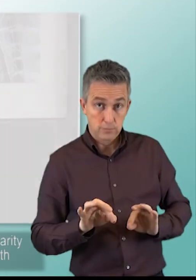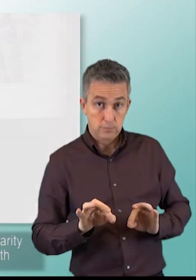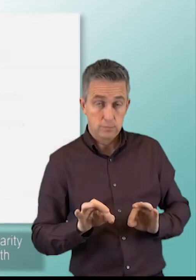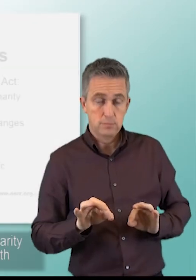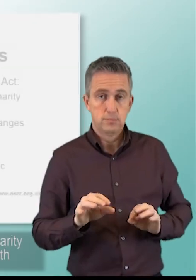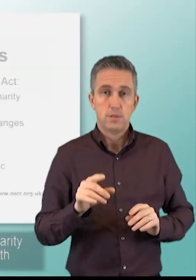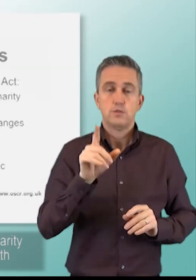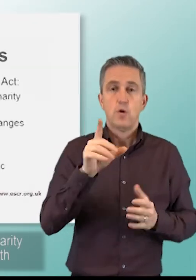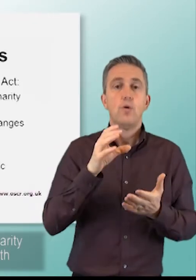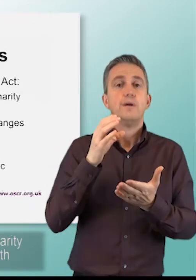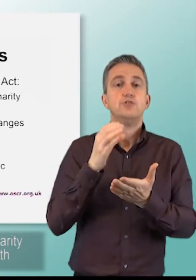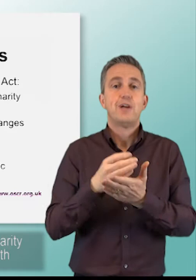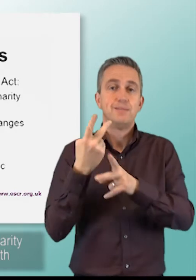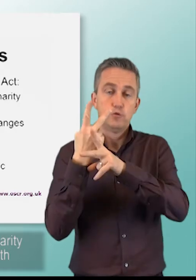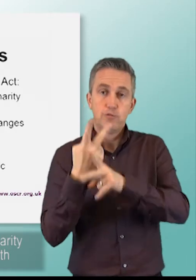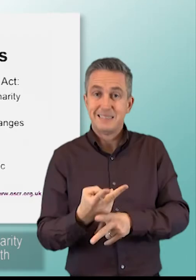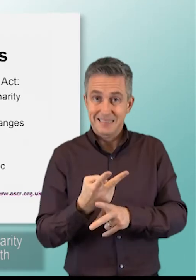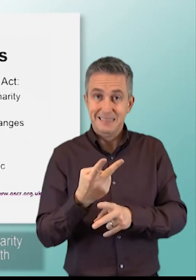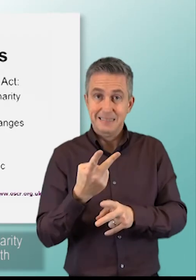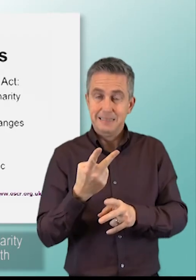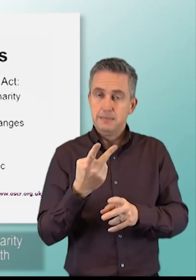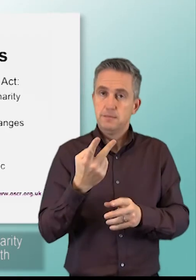The first relates to